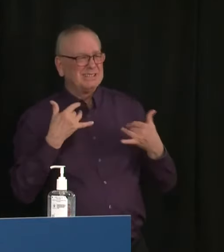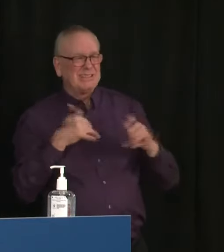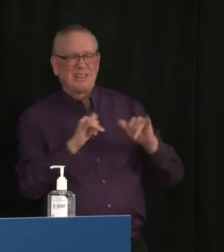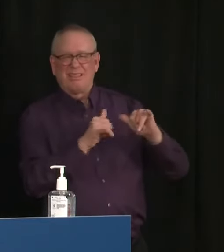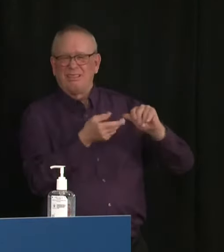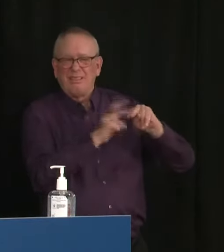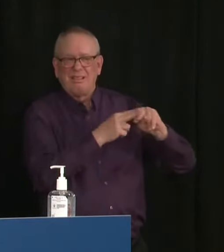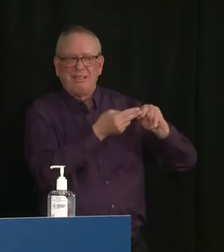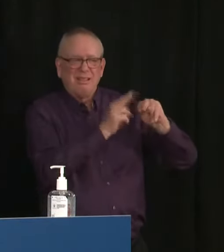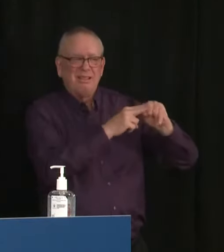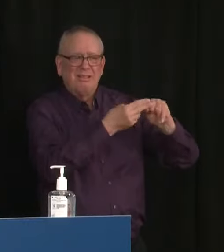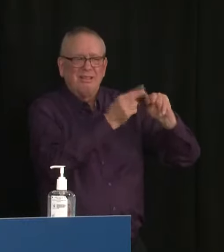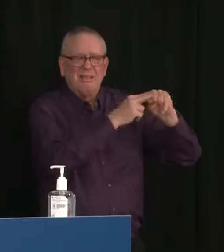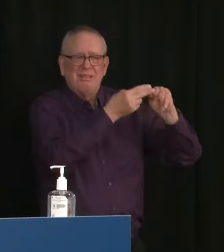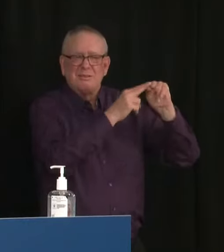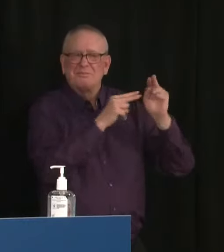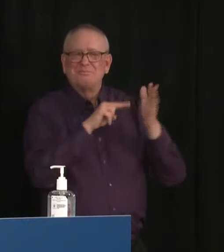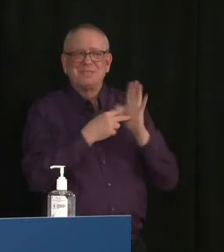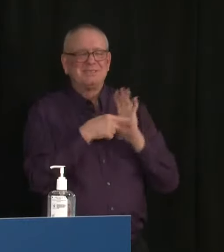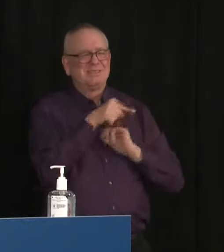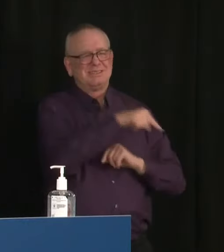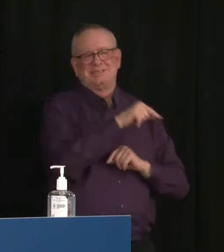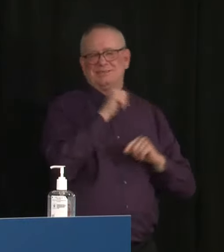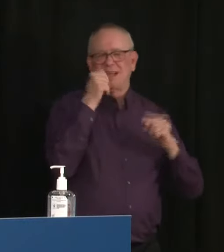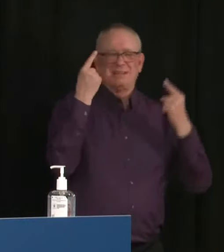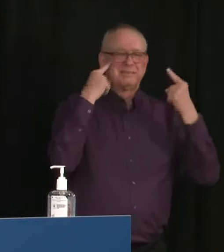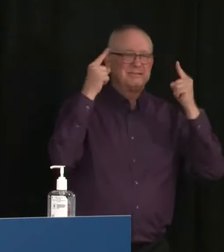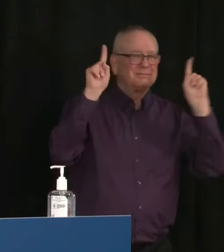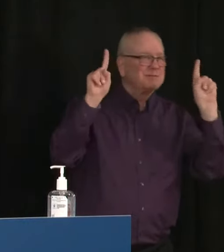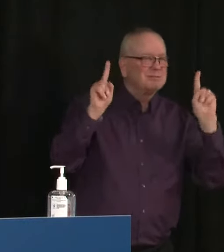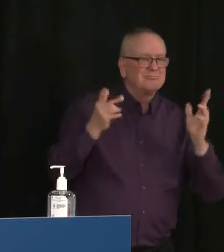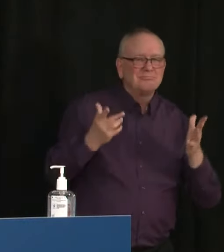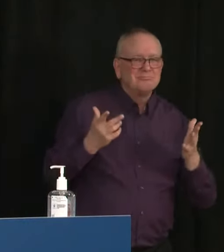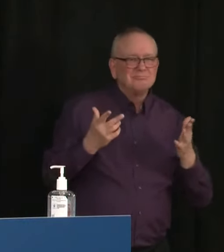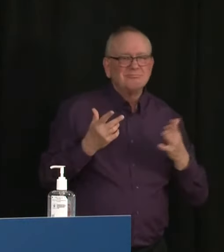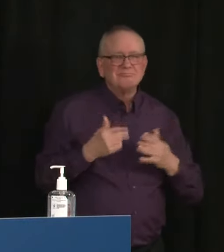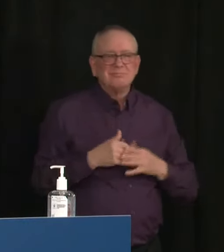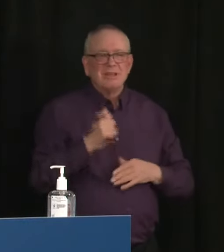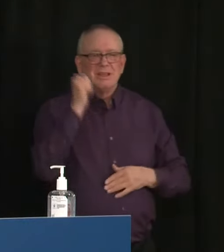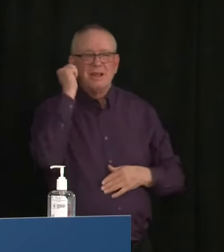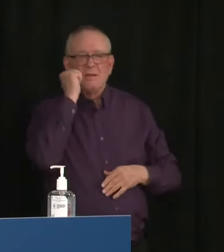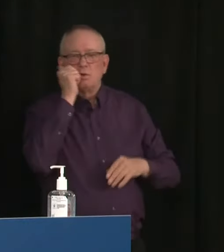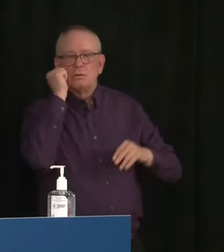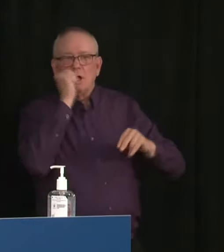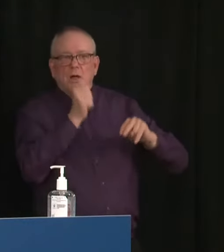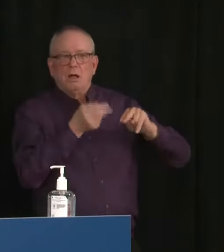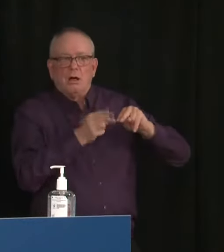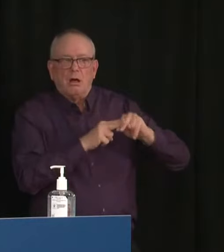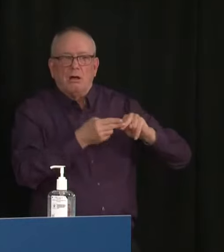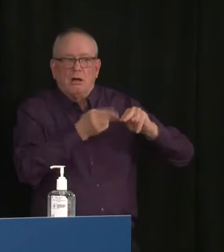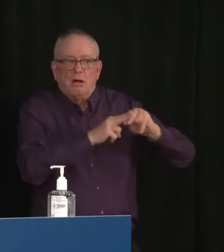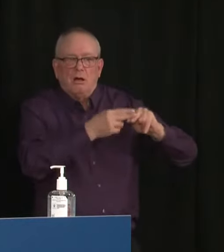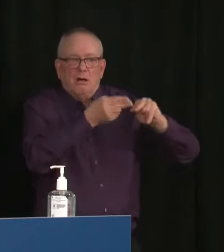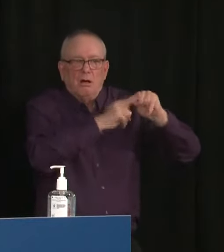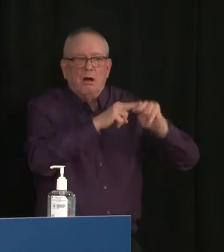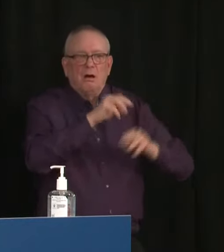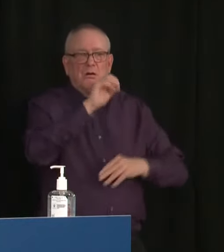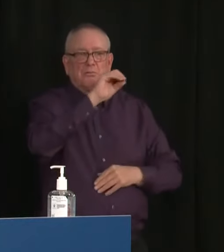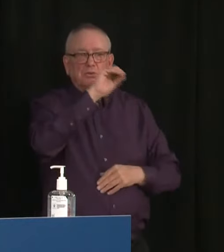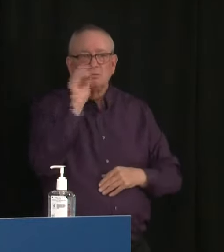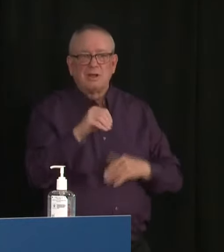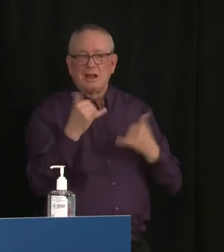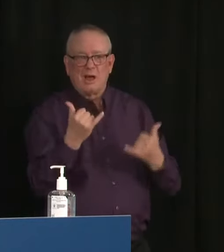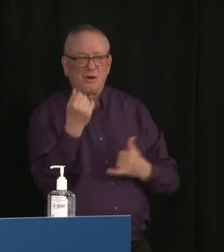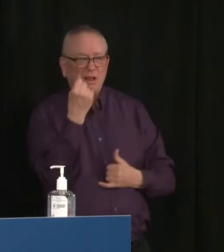see a positivity rate of more than 11%. So have they not been effective, those